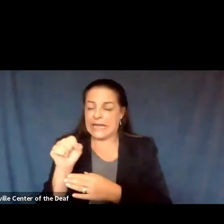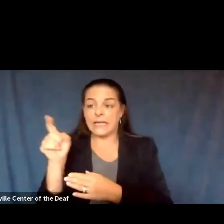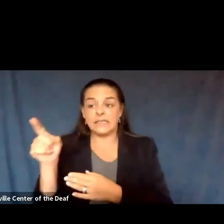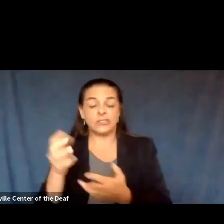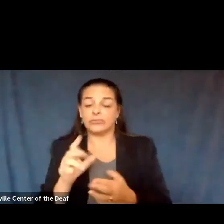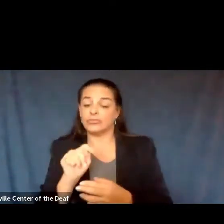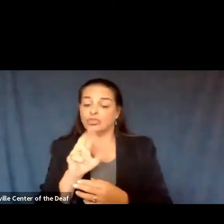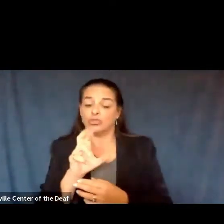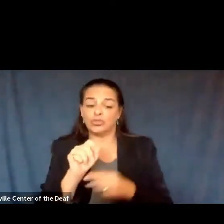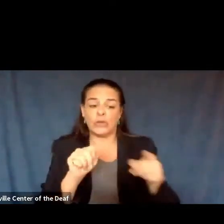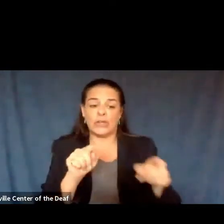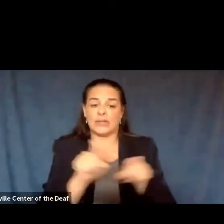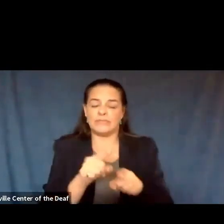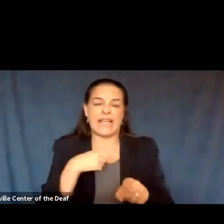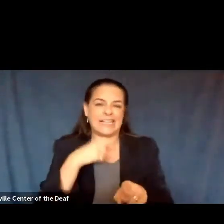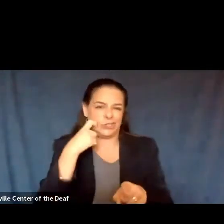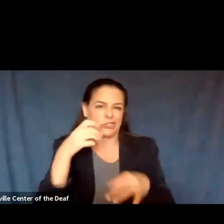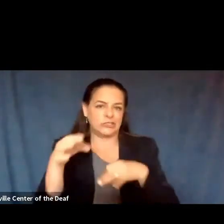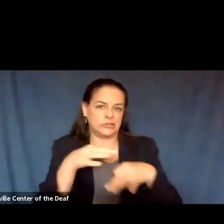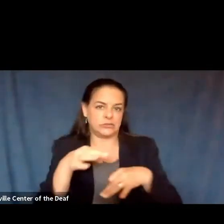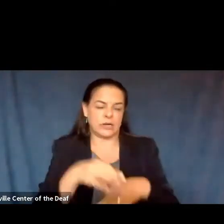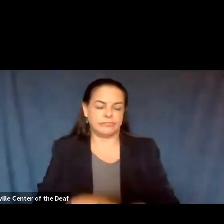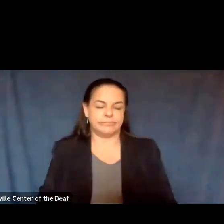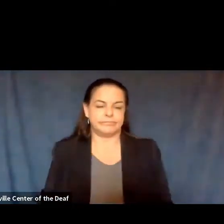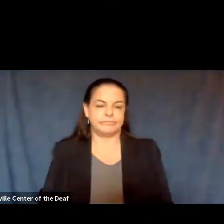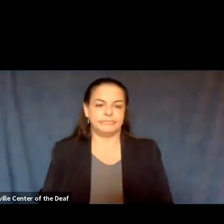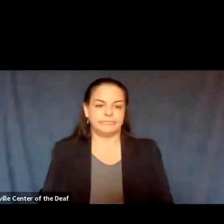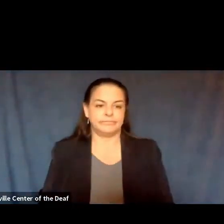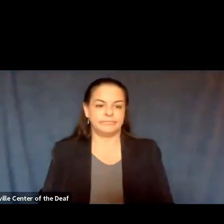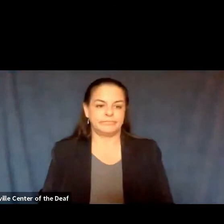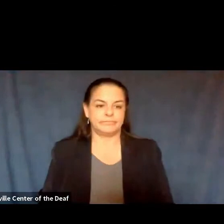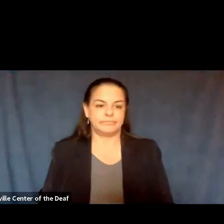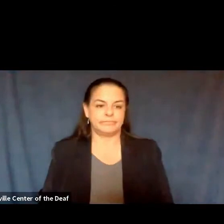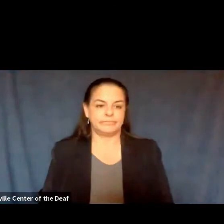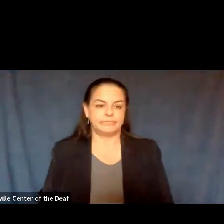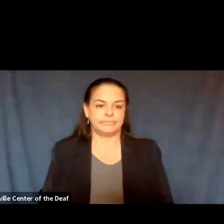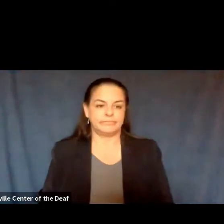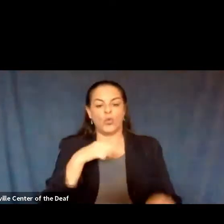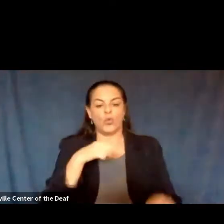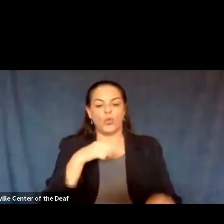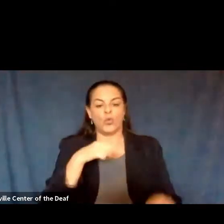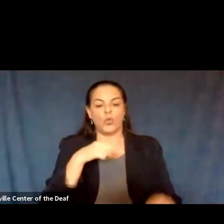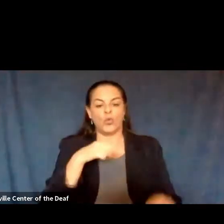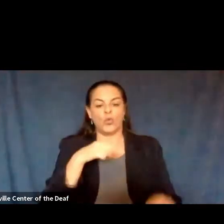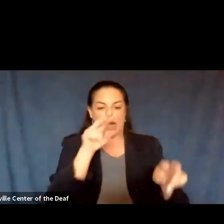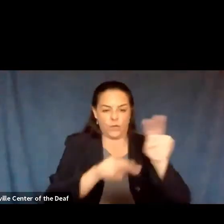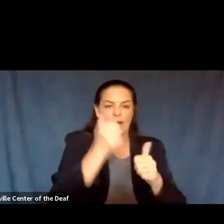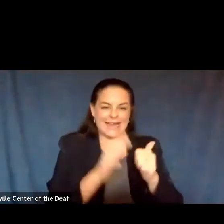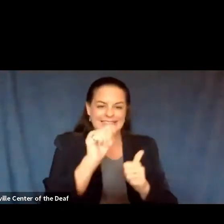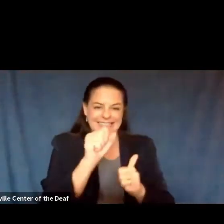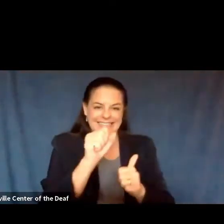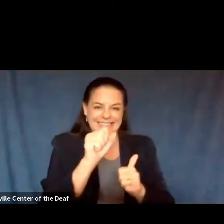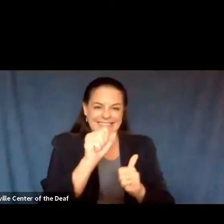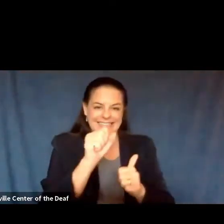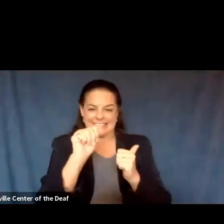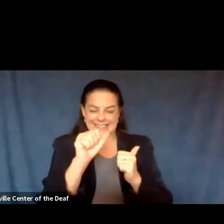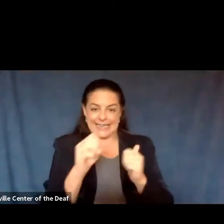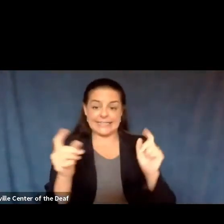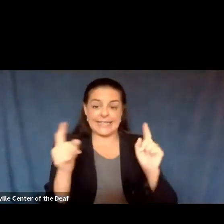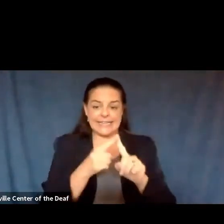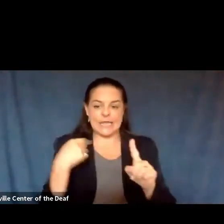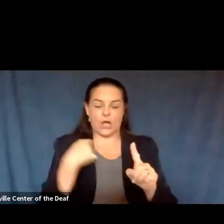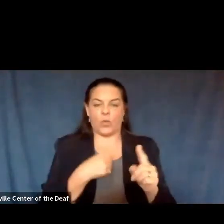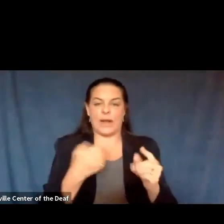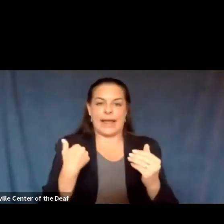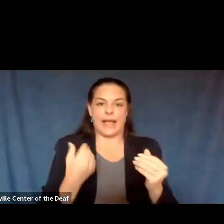treat them just like how I just described before. But those are reviewed on a case-by-case basis until there's a larger body of evidence on the time